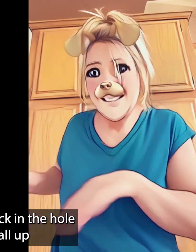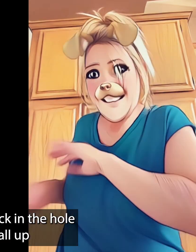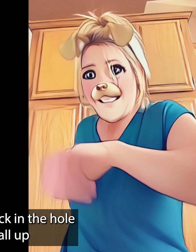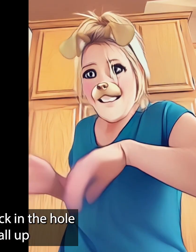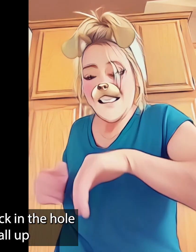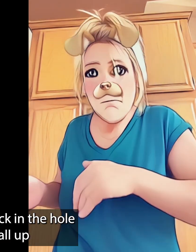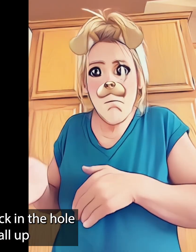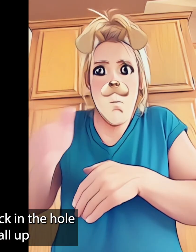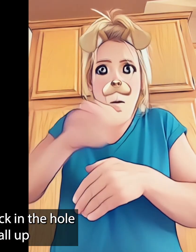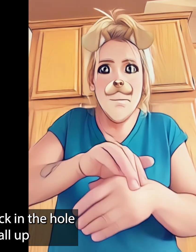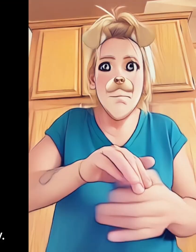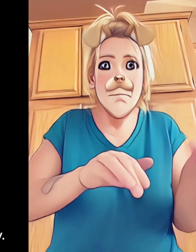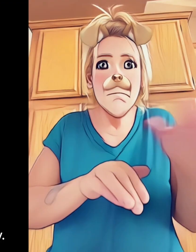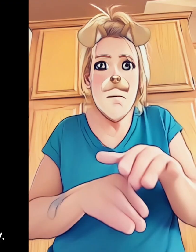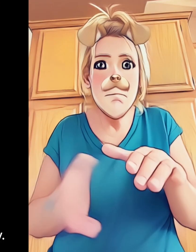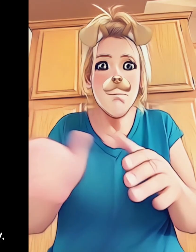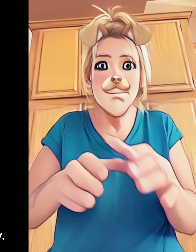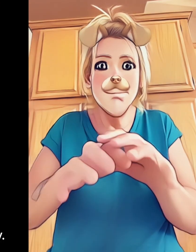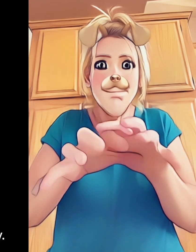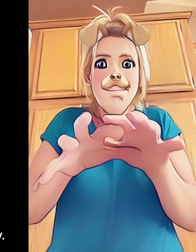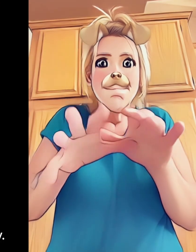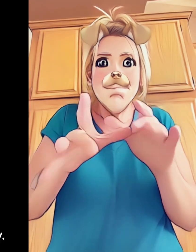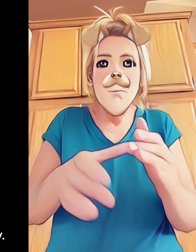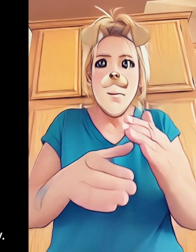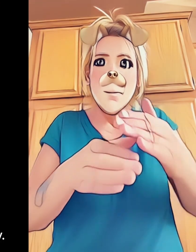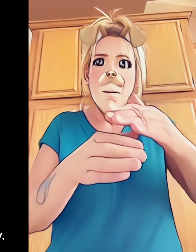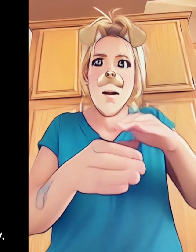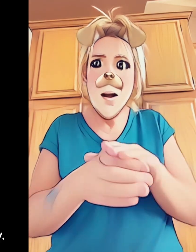in the hole and covered it all up completely.